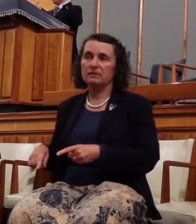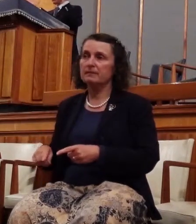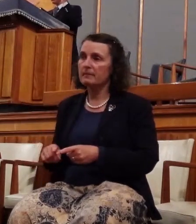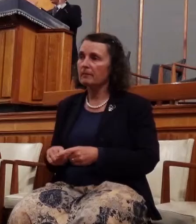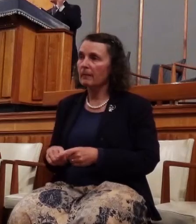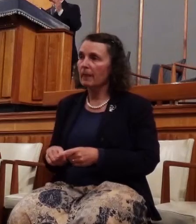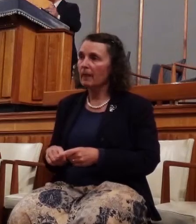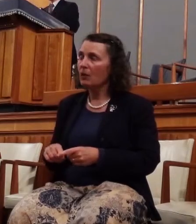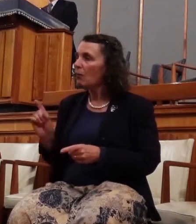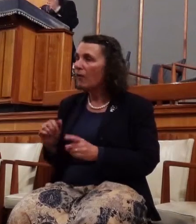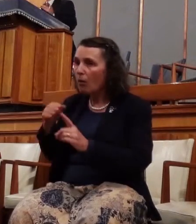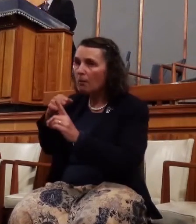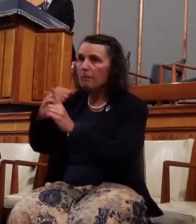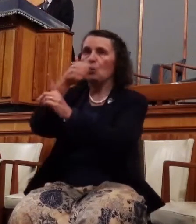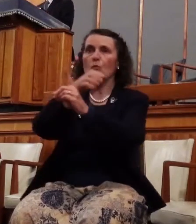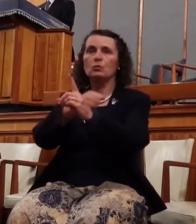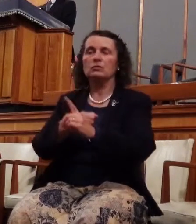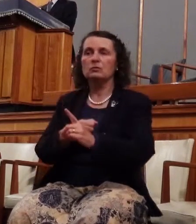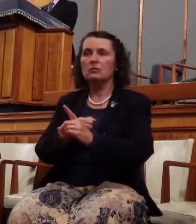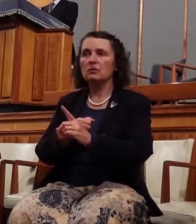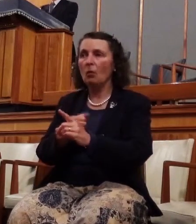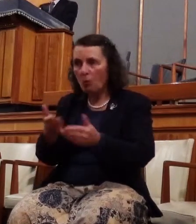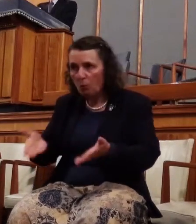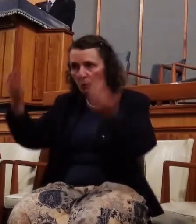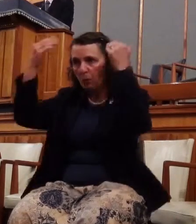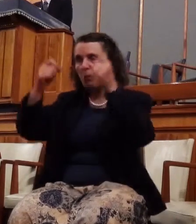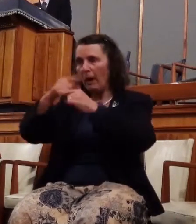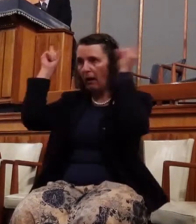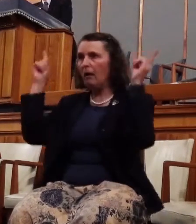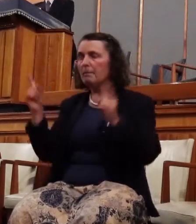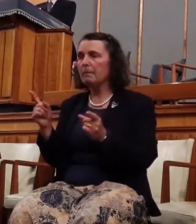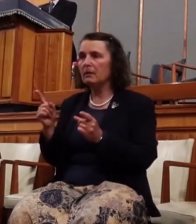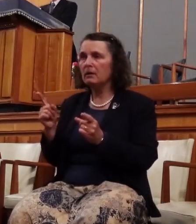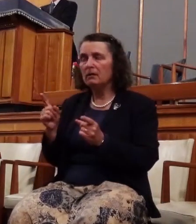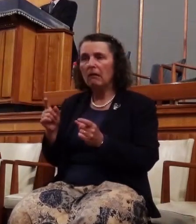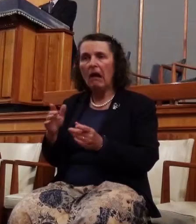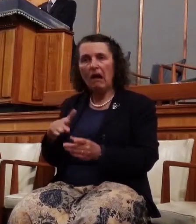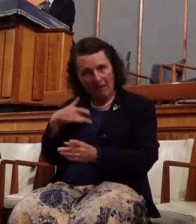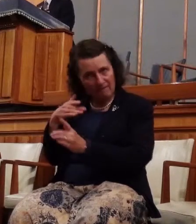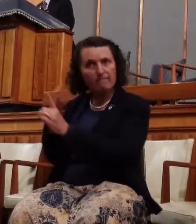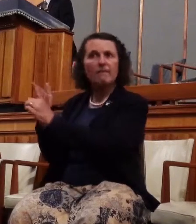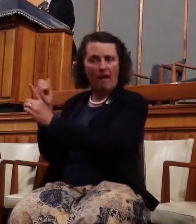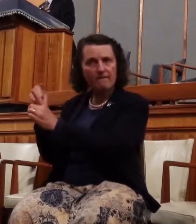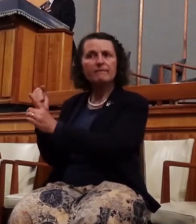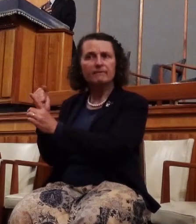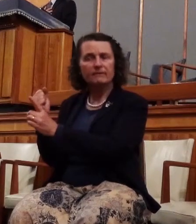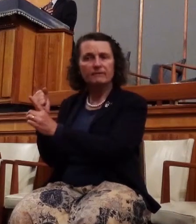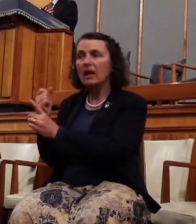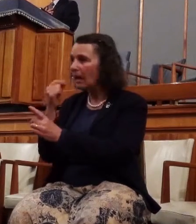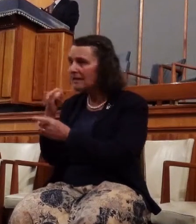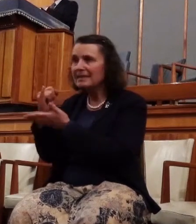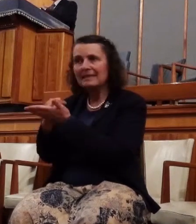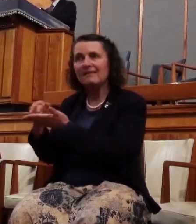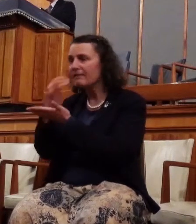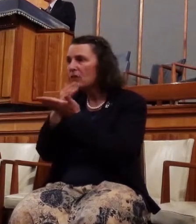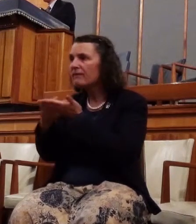order to shake us, to come back to life, and see that there is a purpose in life. We can have our sins forgiven,